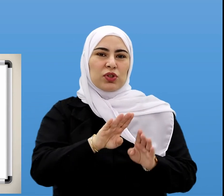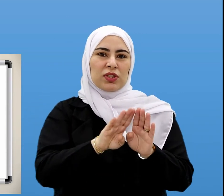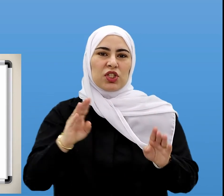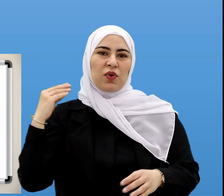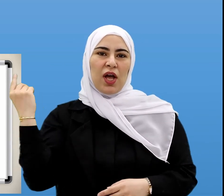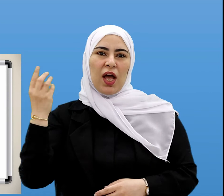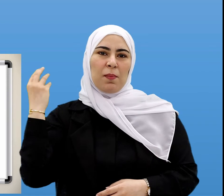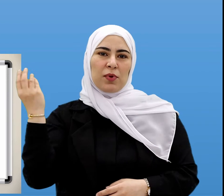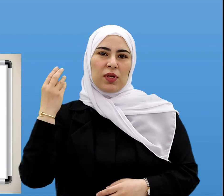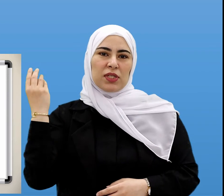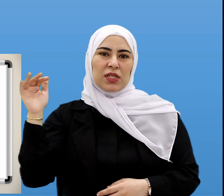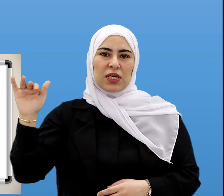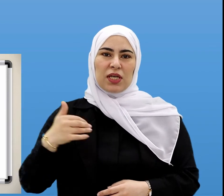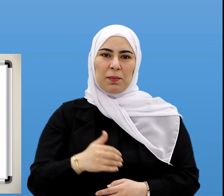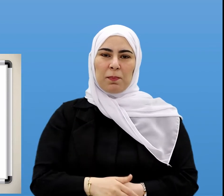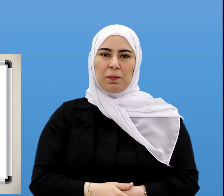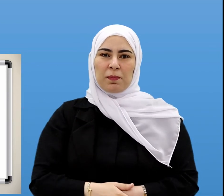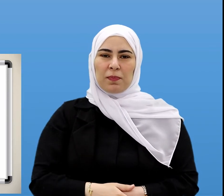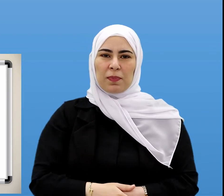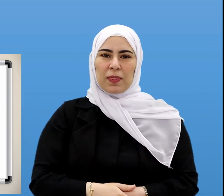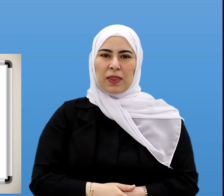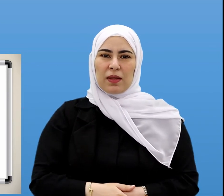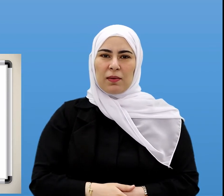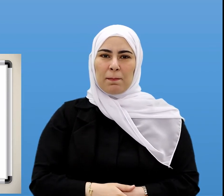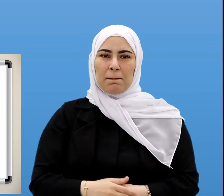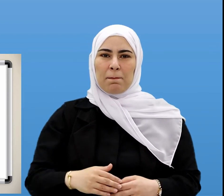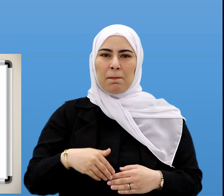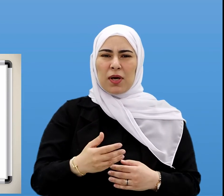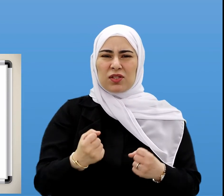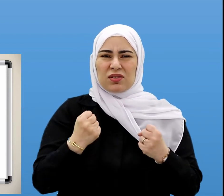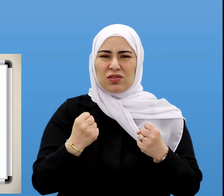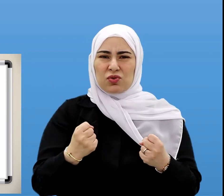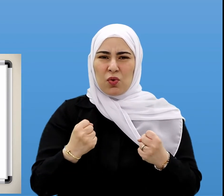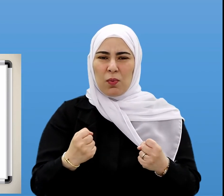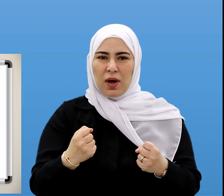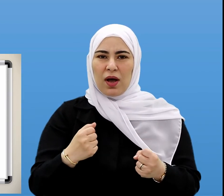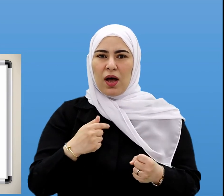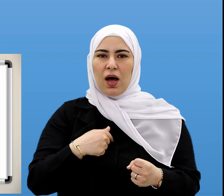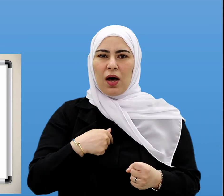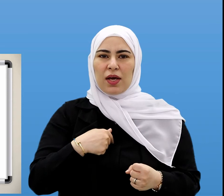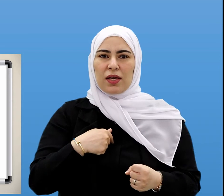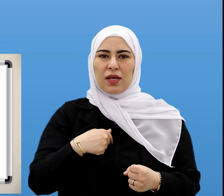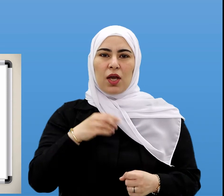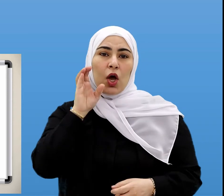me. With great difficulty, they could or managed to move the horse and pull my leg